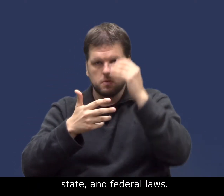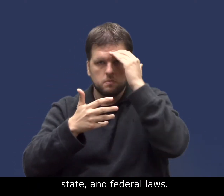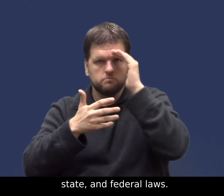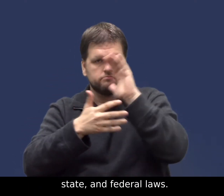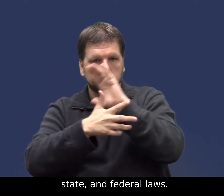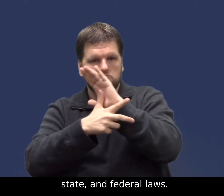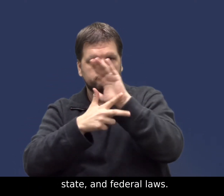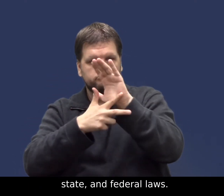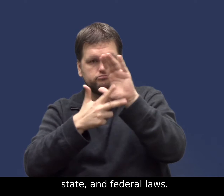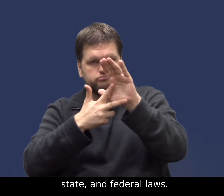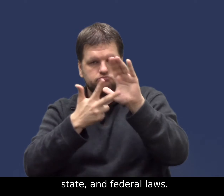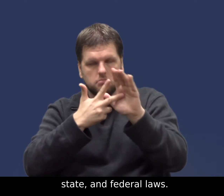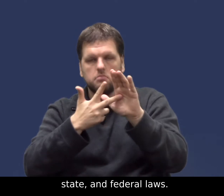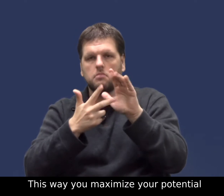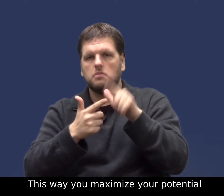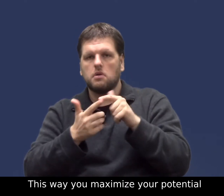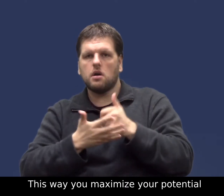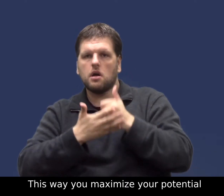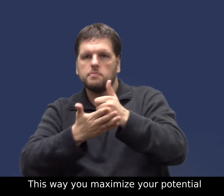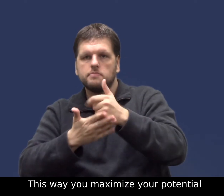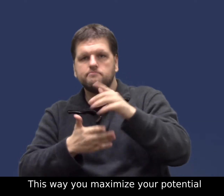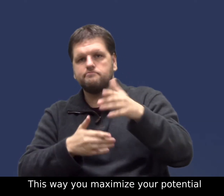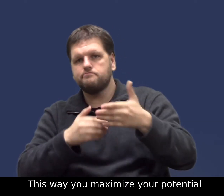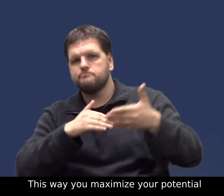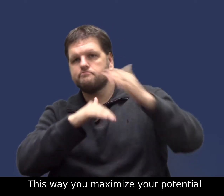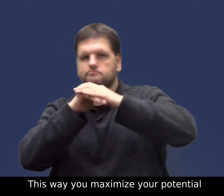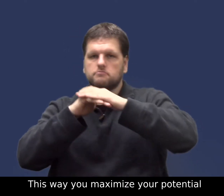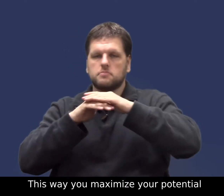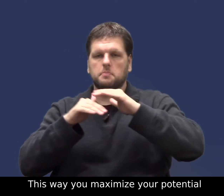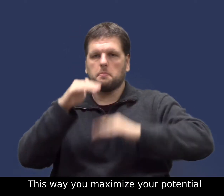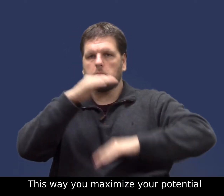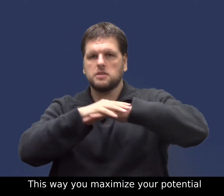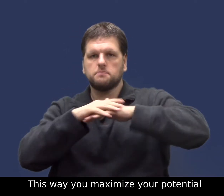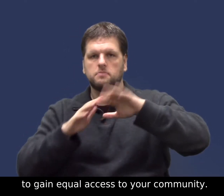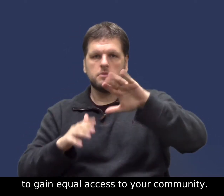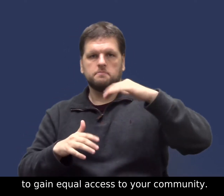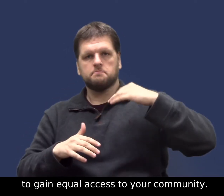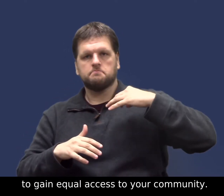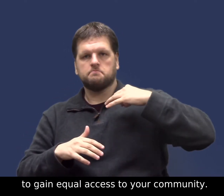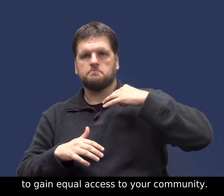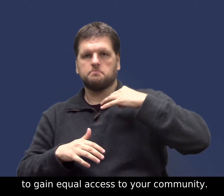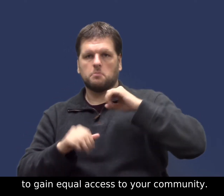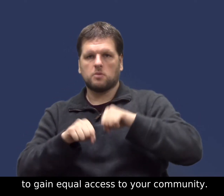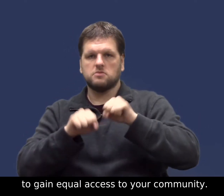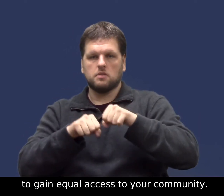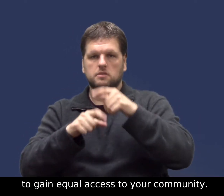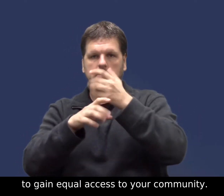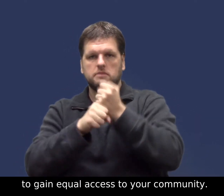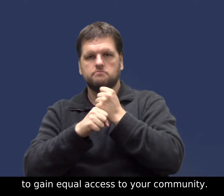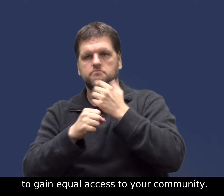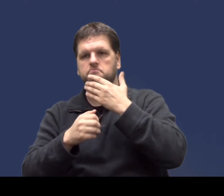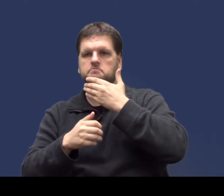and federal laws. This way, you can maximize your potential to gain equal access to your community.